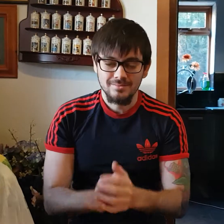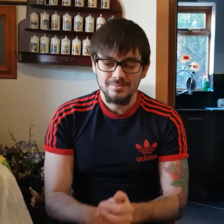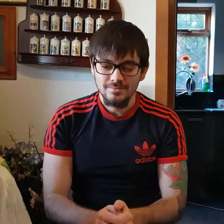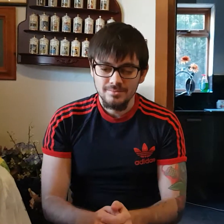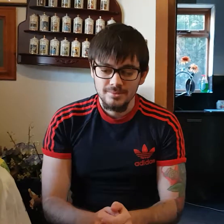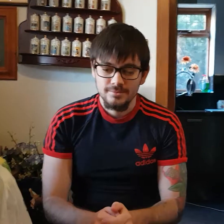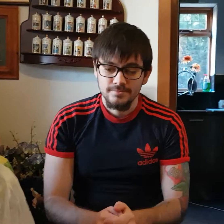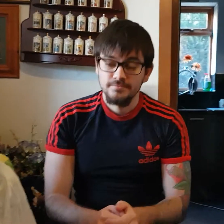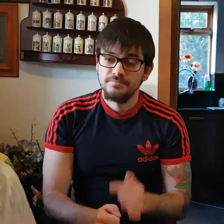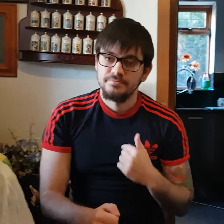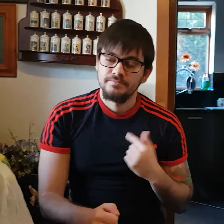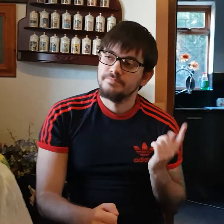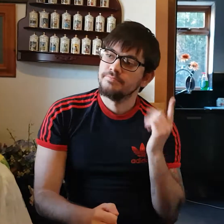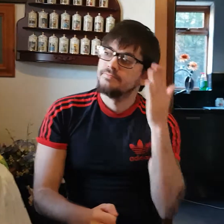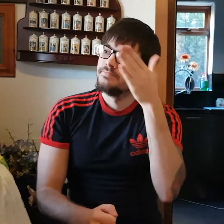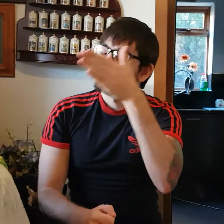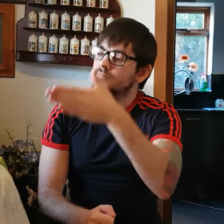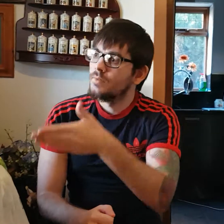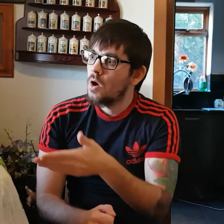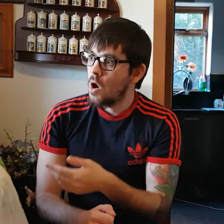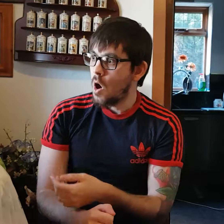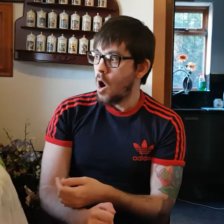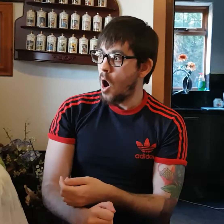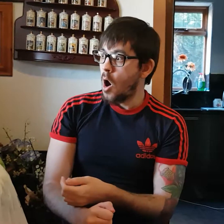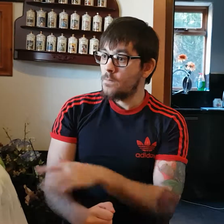and I really achieved in the working.